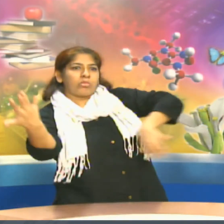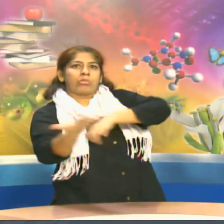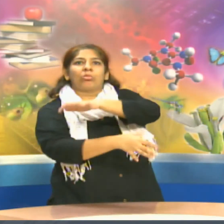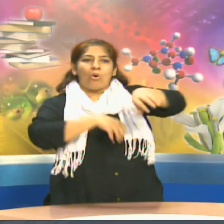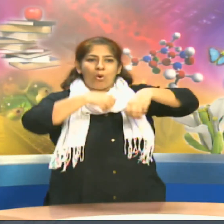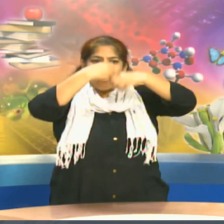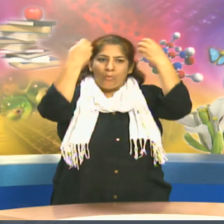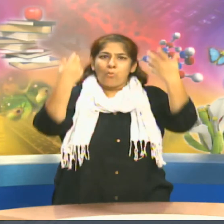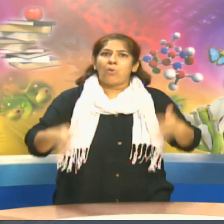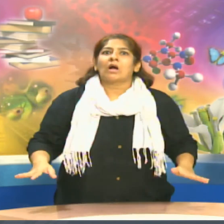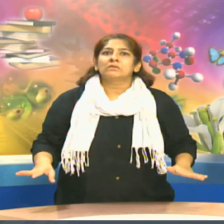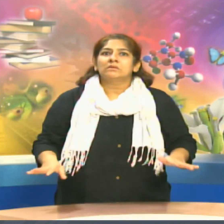or all the